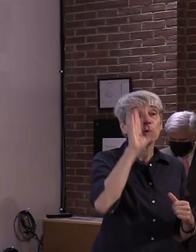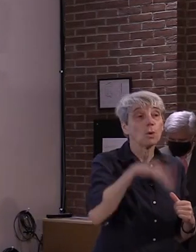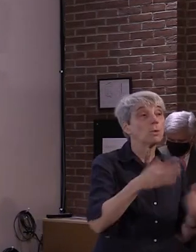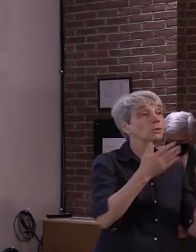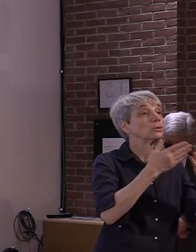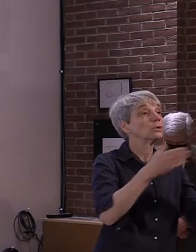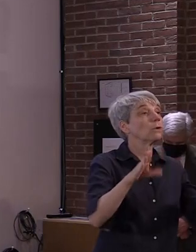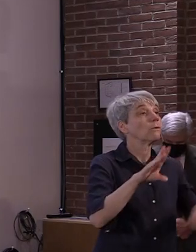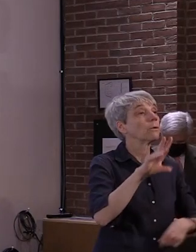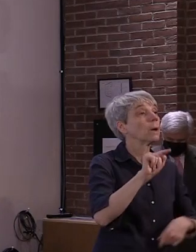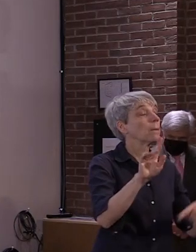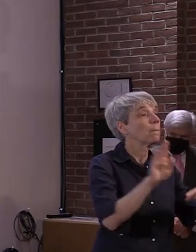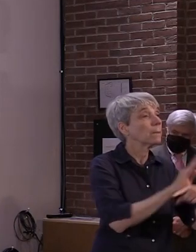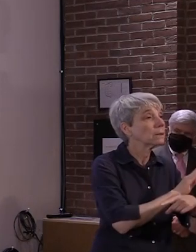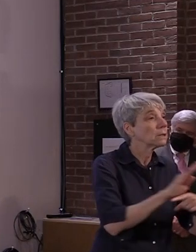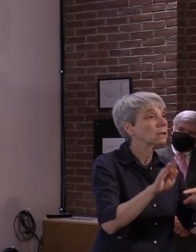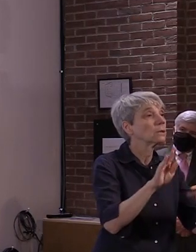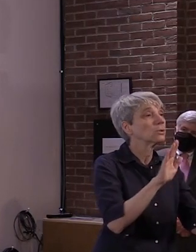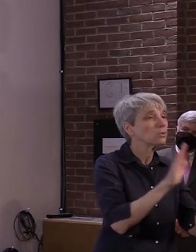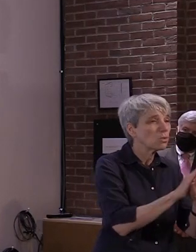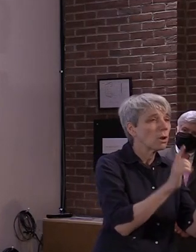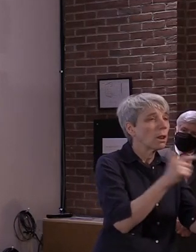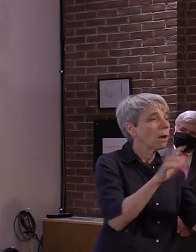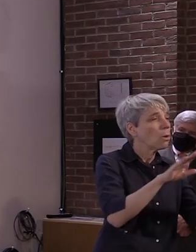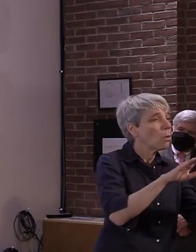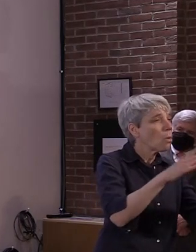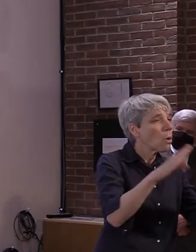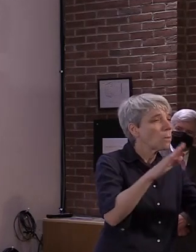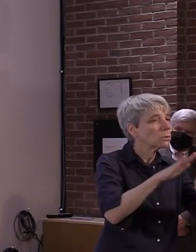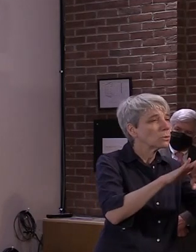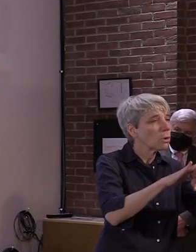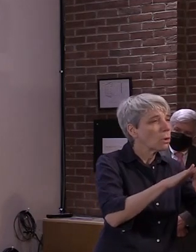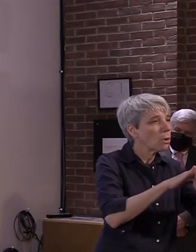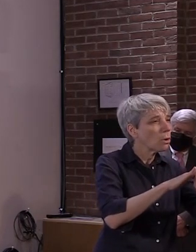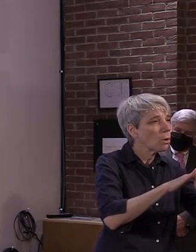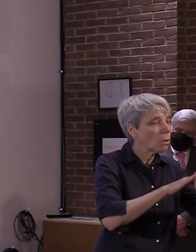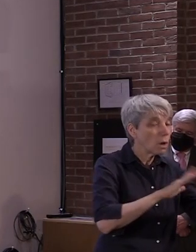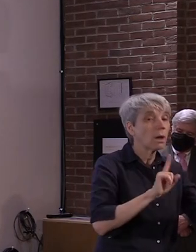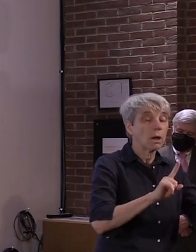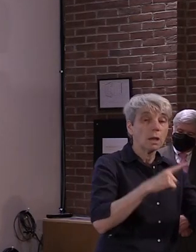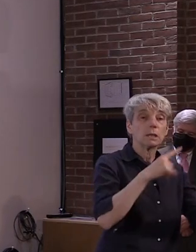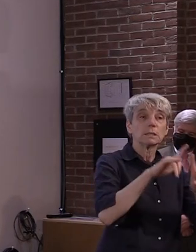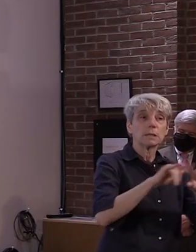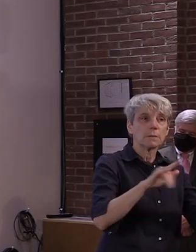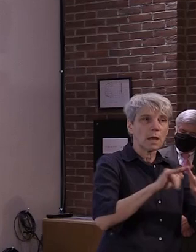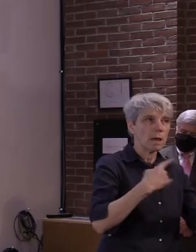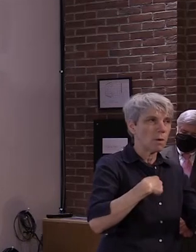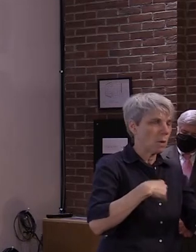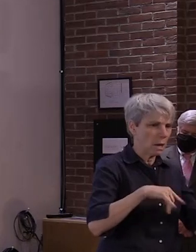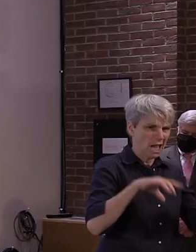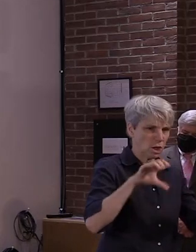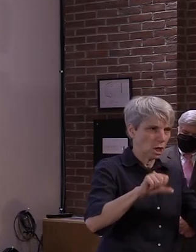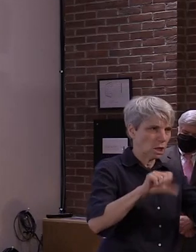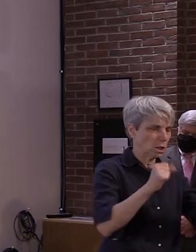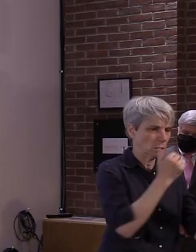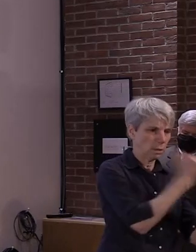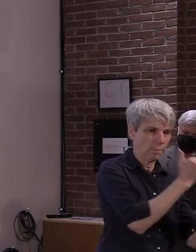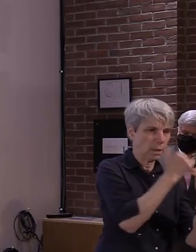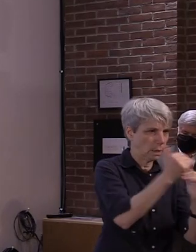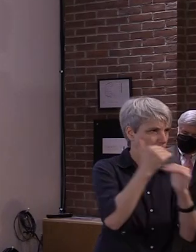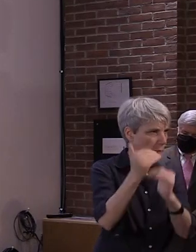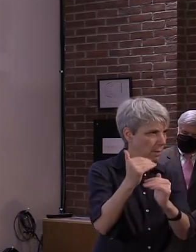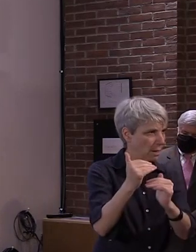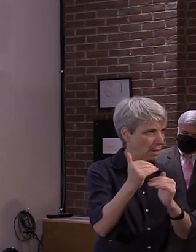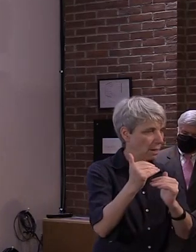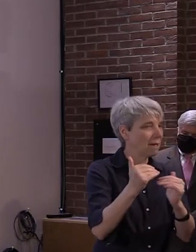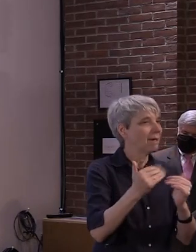state, coupled with the level of virus suppression we have achieved through the cooperation and